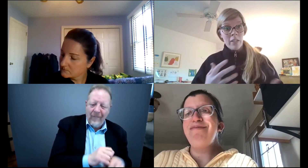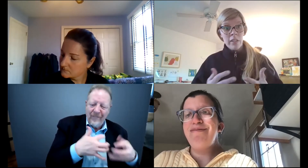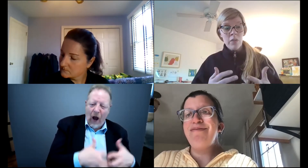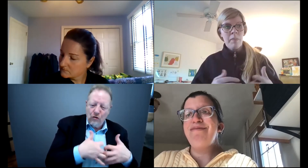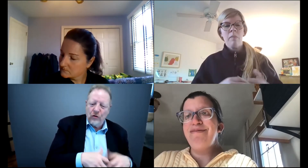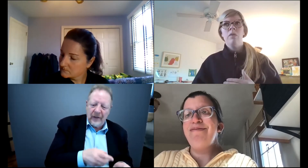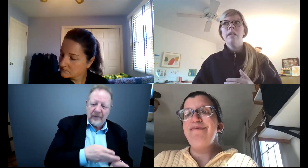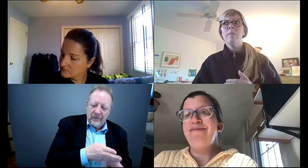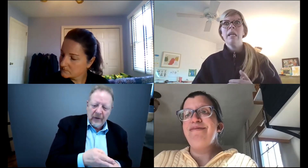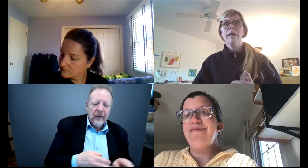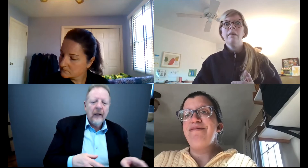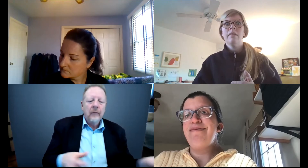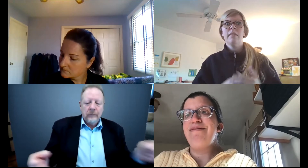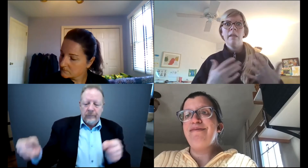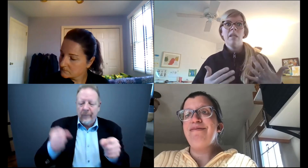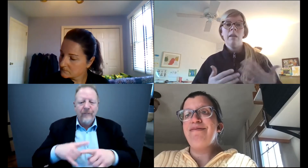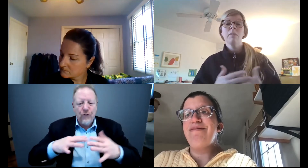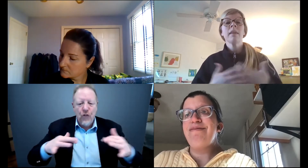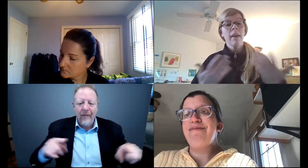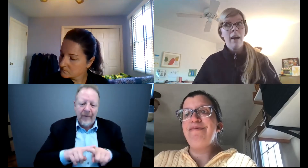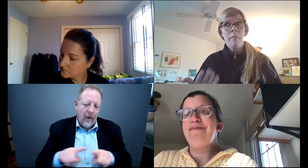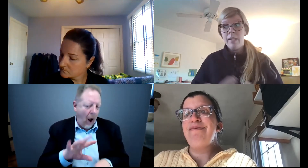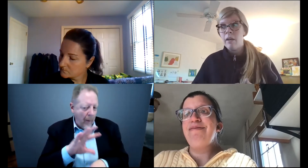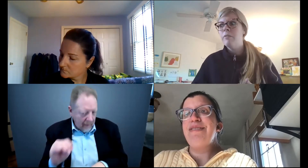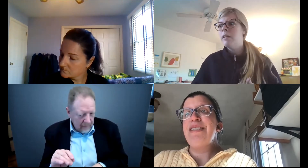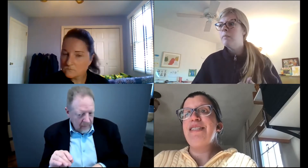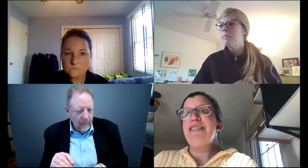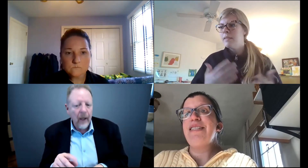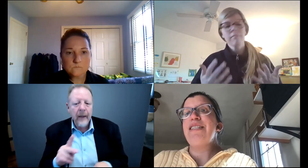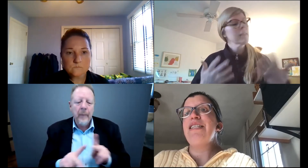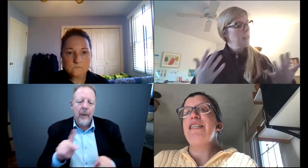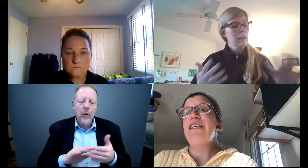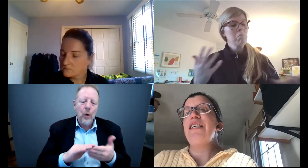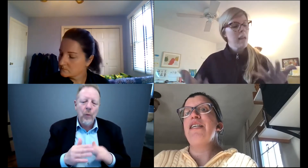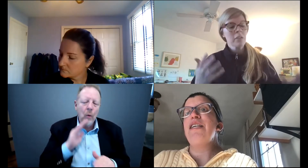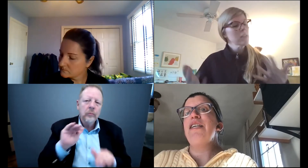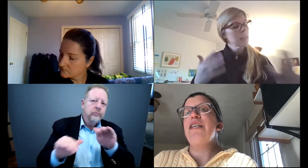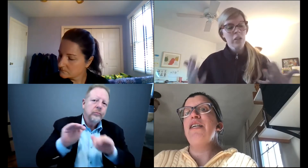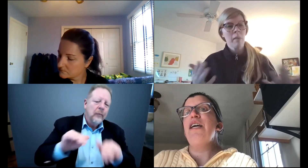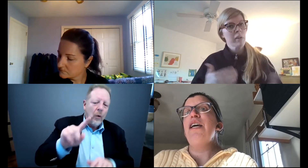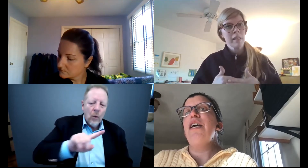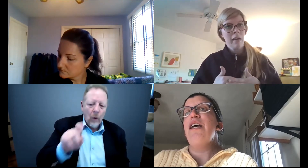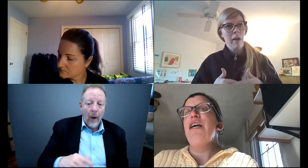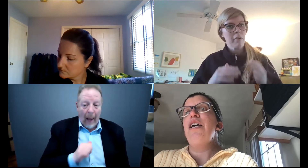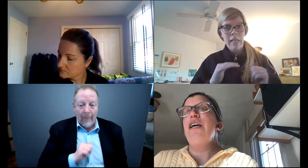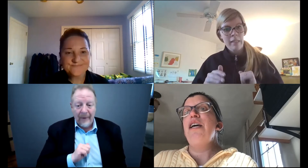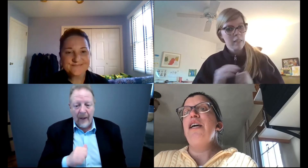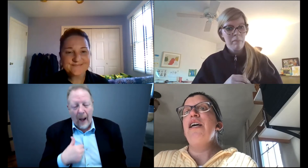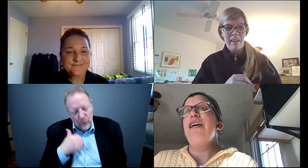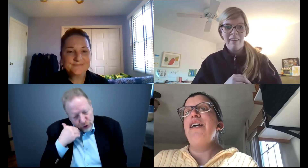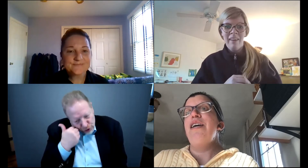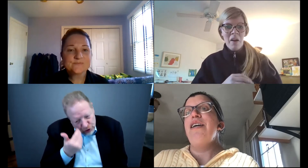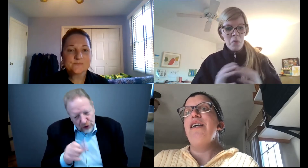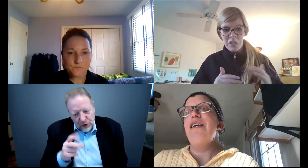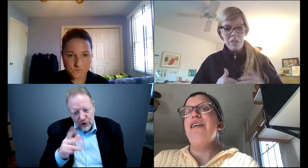gathering questions from the community, because sometimes I myself am slightly anxious and a shy person. I rather